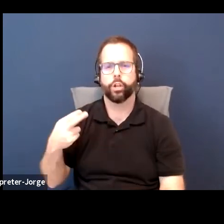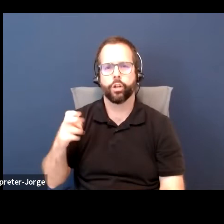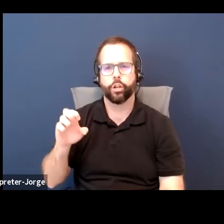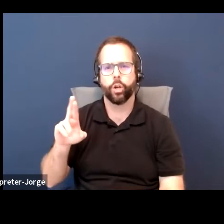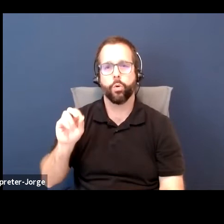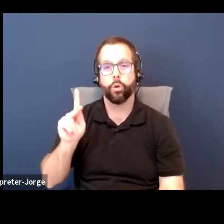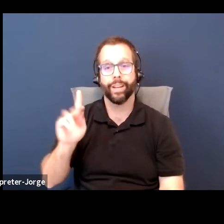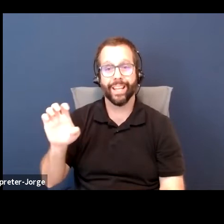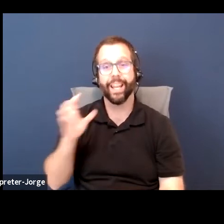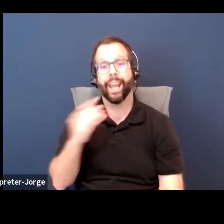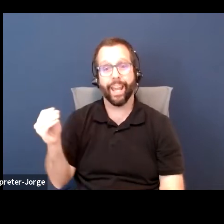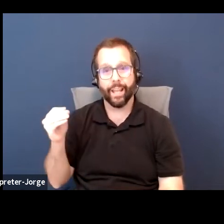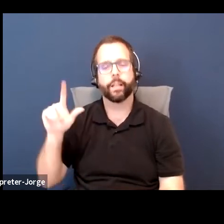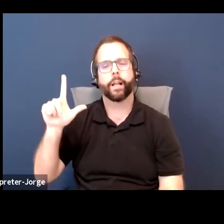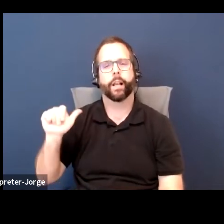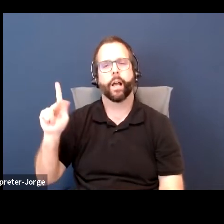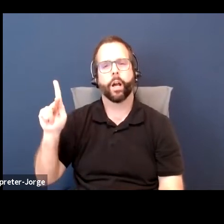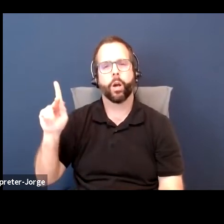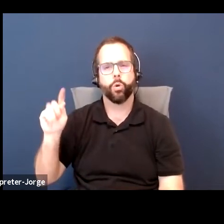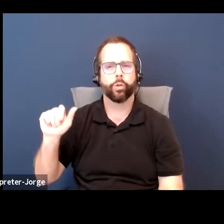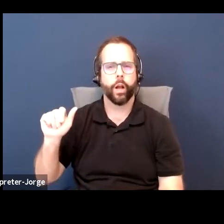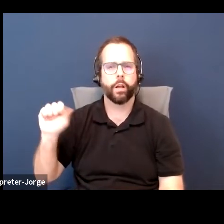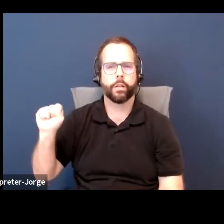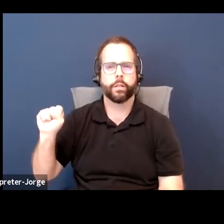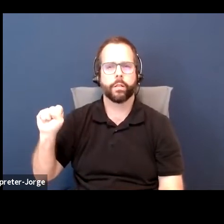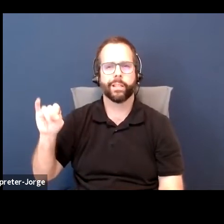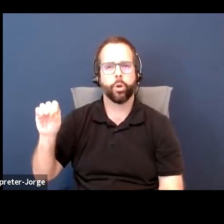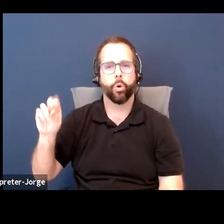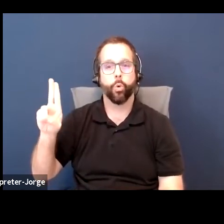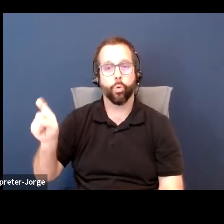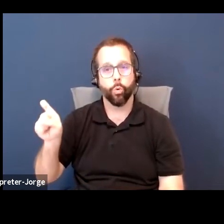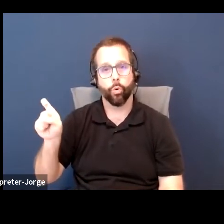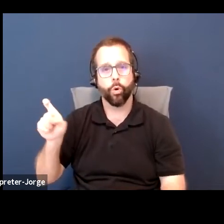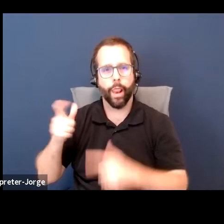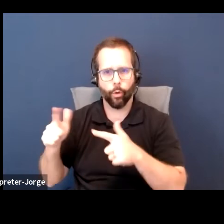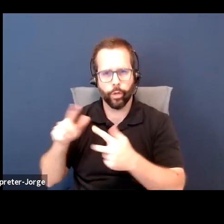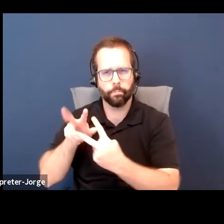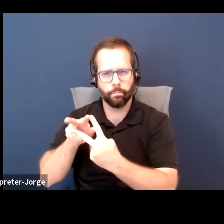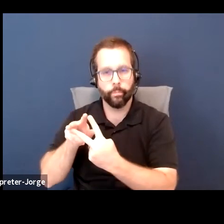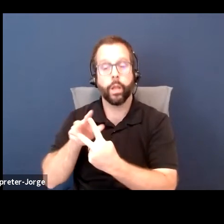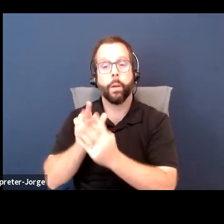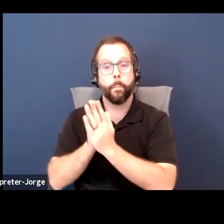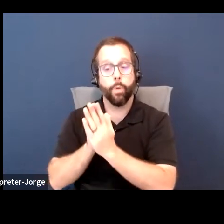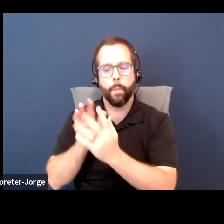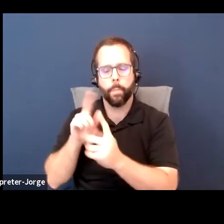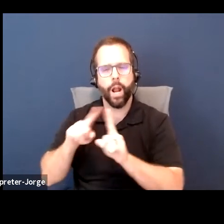And so I'm going to do a prayer for everybody, and then I'll do English translation